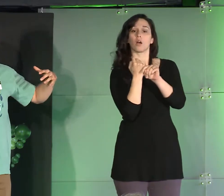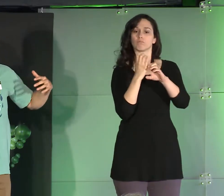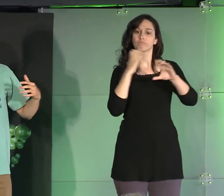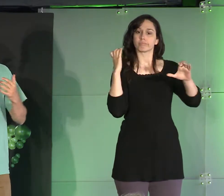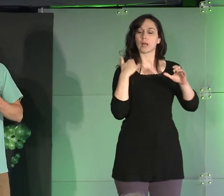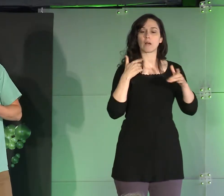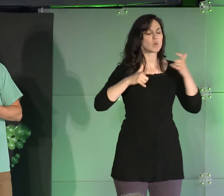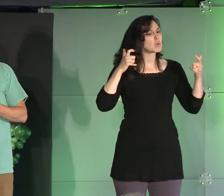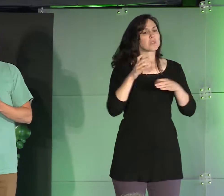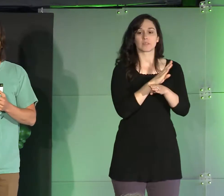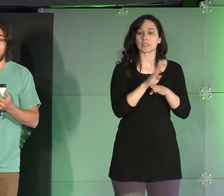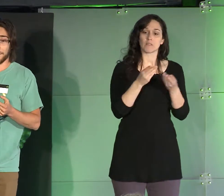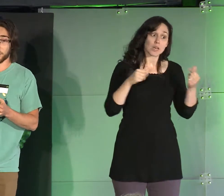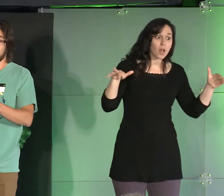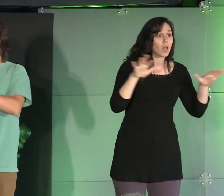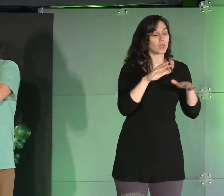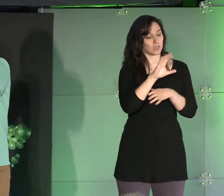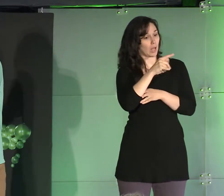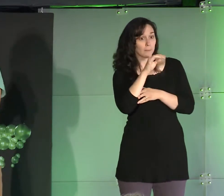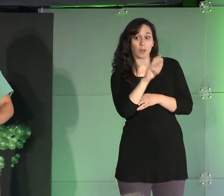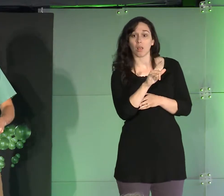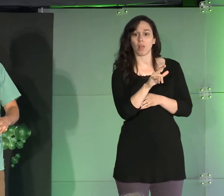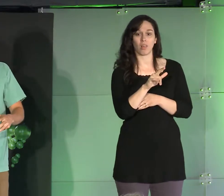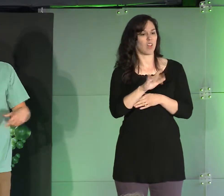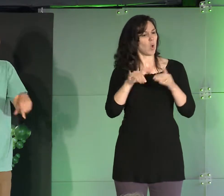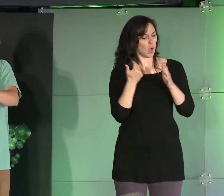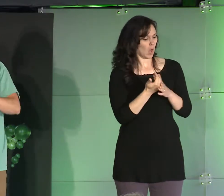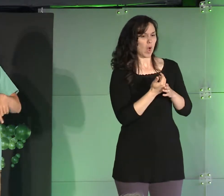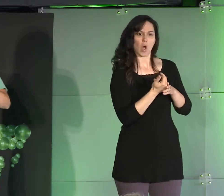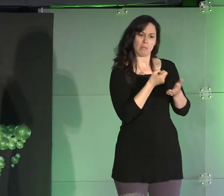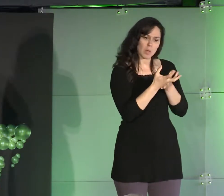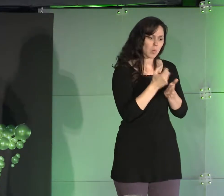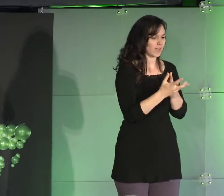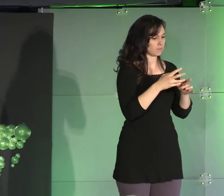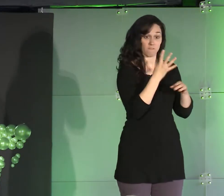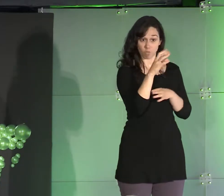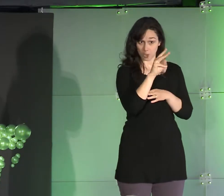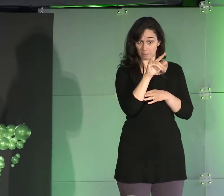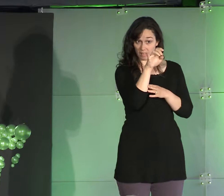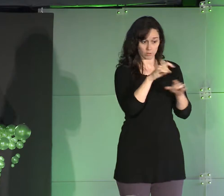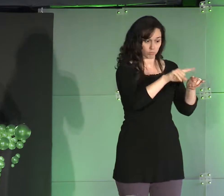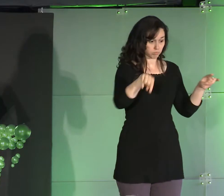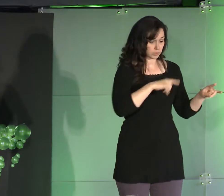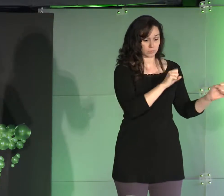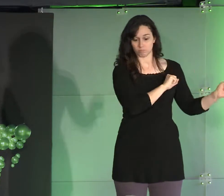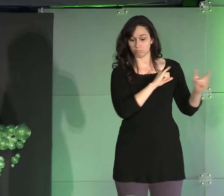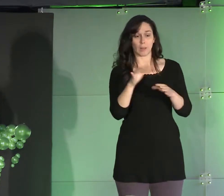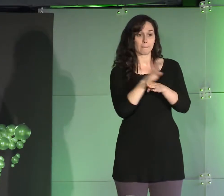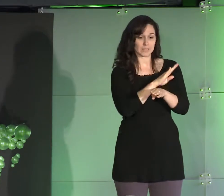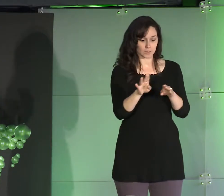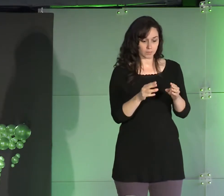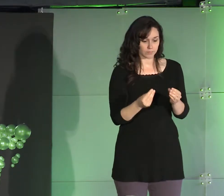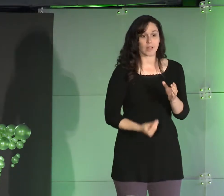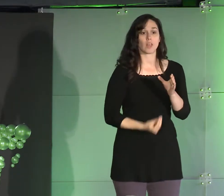facility, requires land, heavy investment in capital. They truck all this waste within a 40-mile radius, only a 40-mile radius, to their facility, and then grow